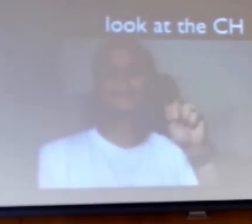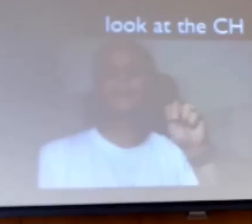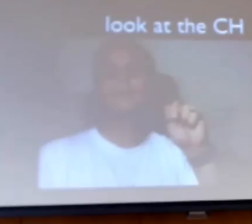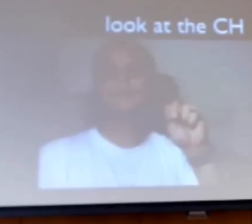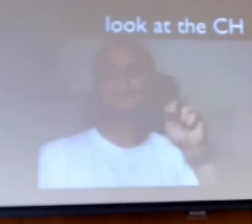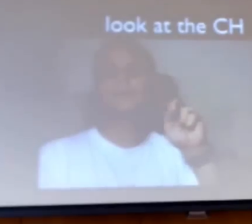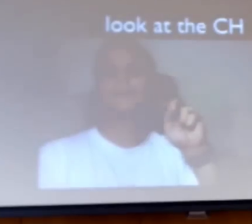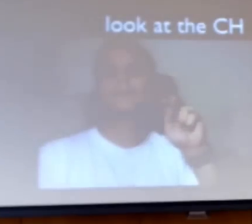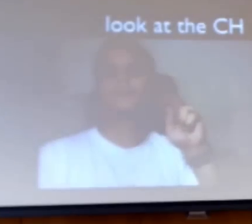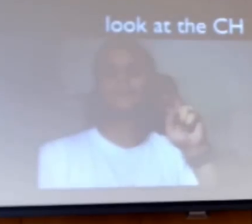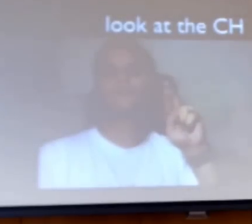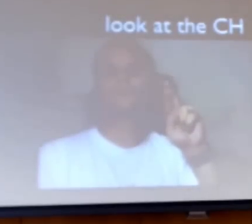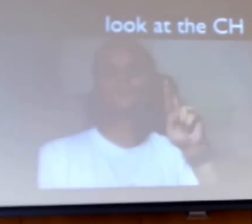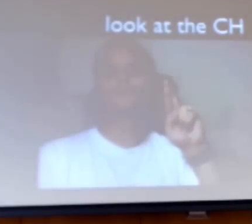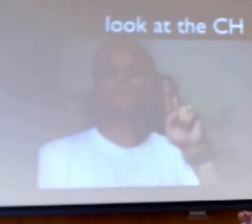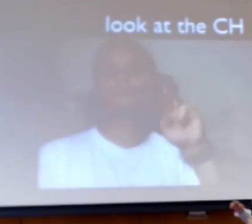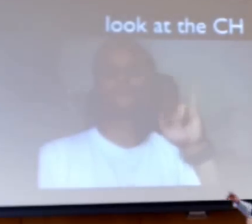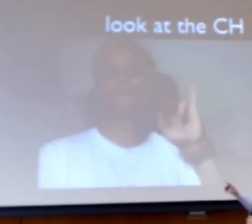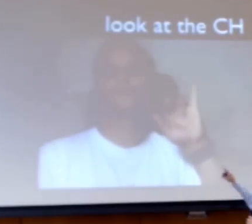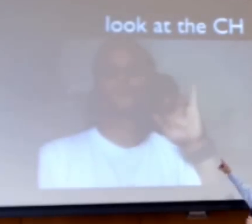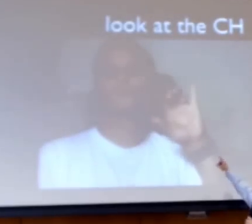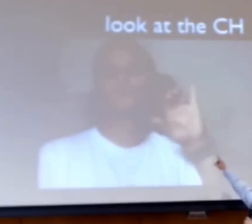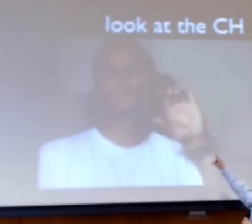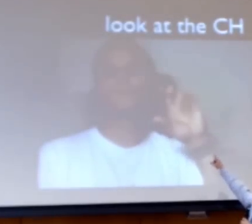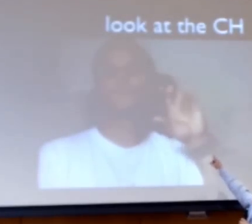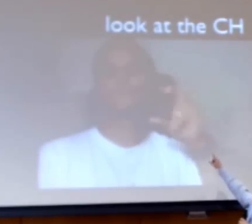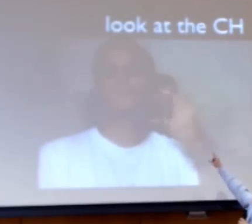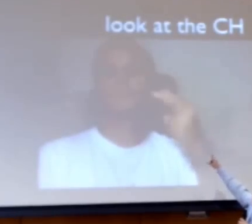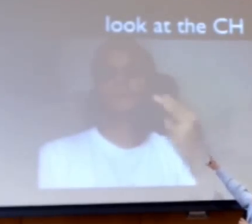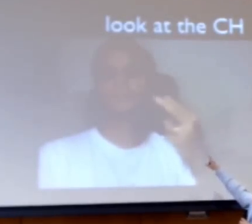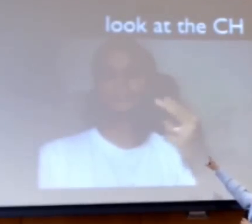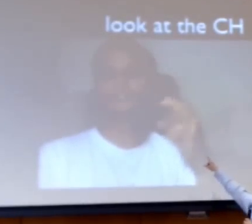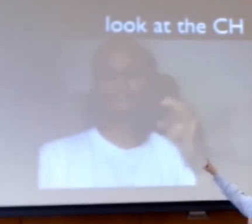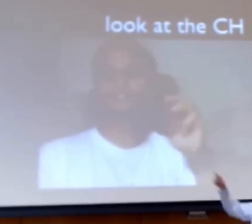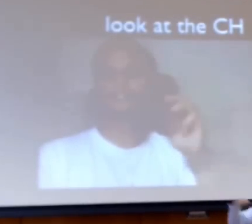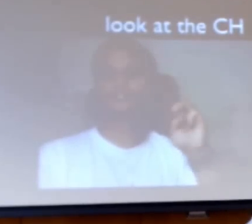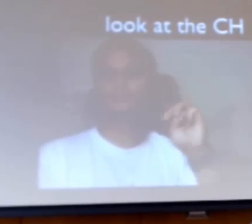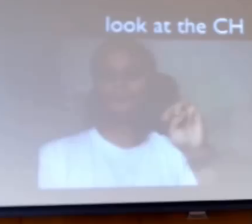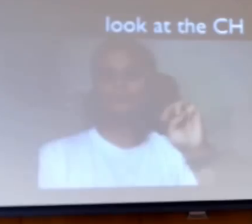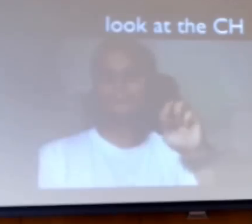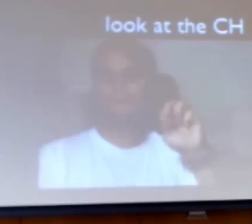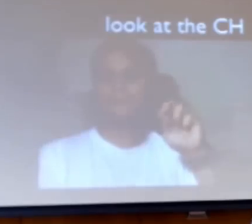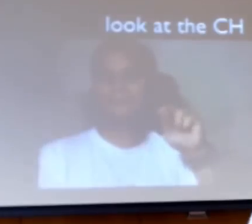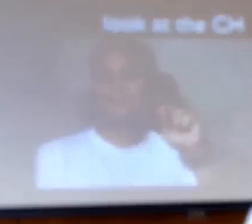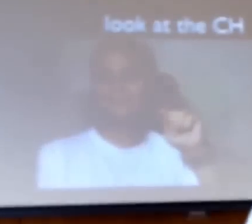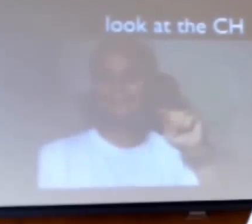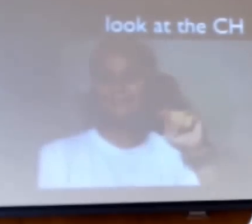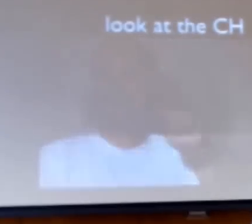One more time so you can see it. So you know I'm not making this up. CH. So the CH went like this. It